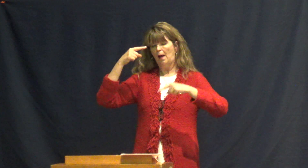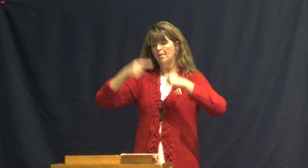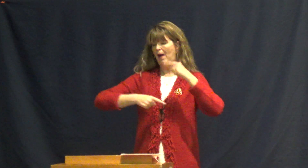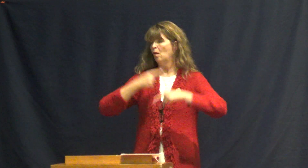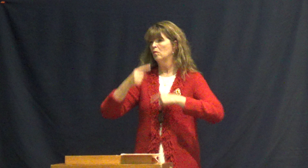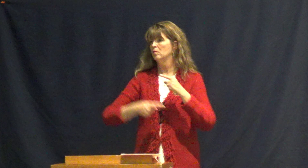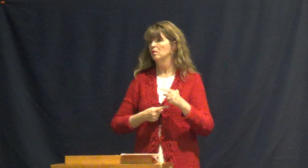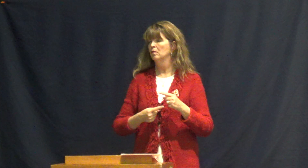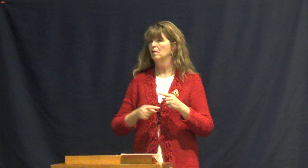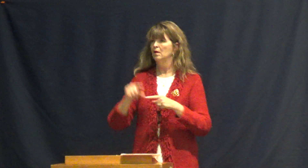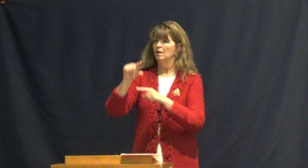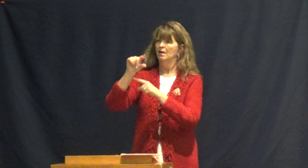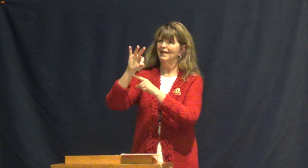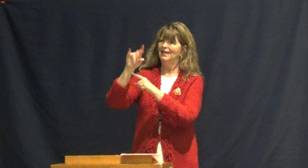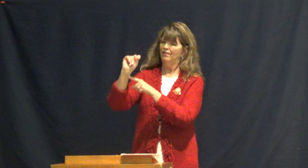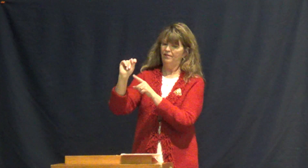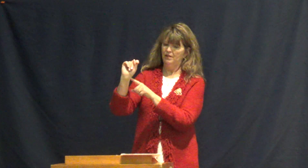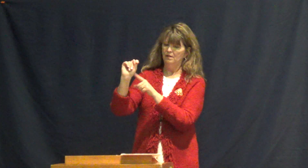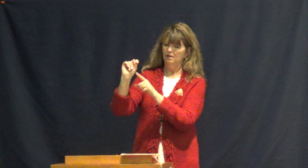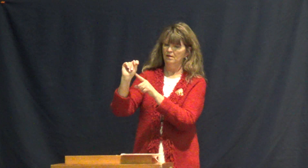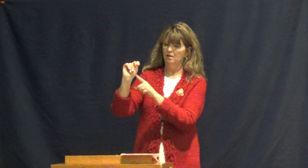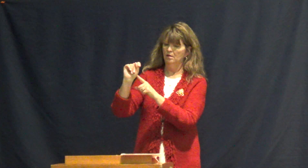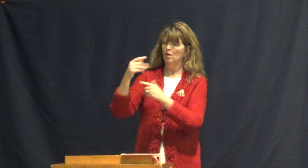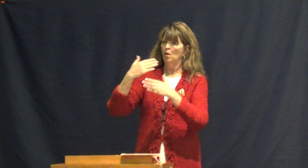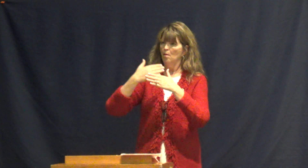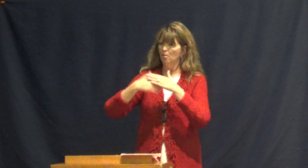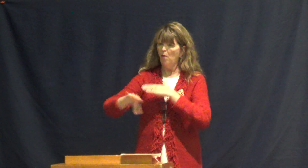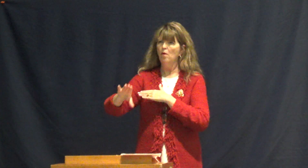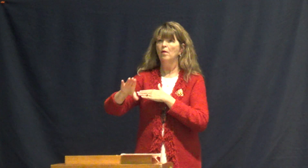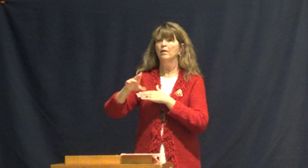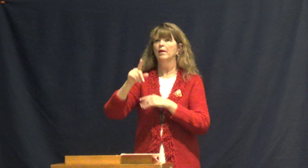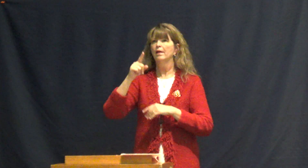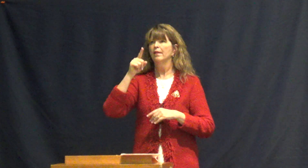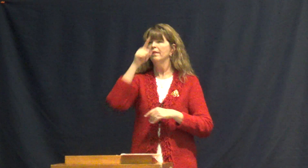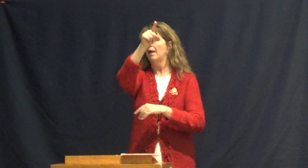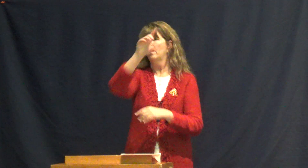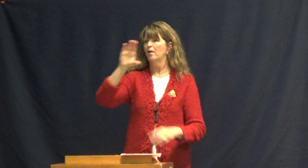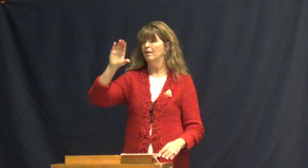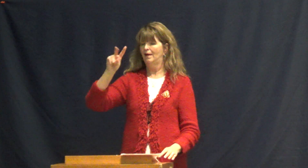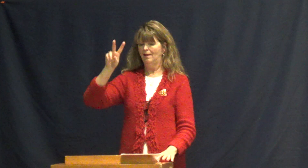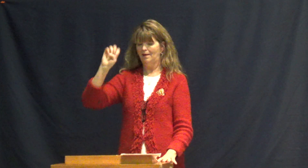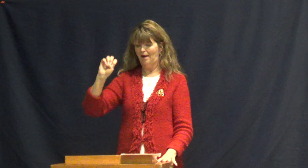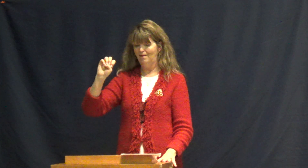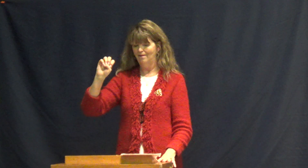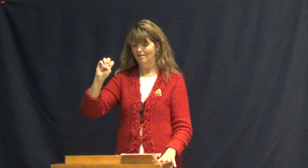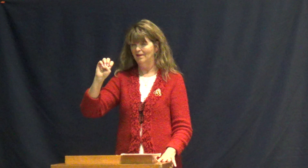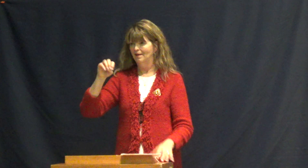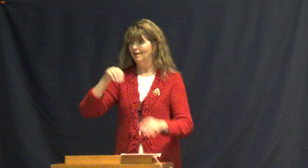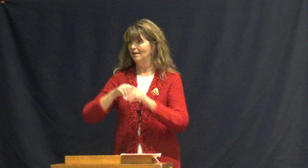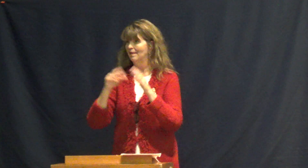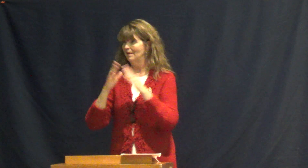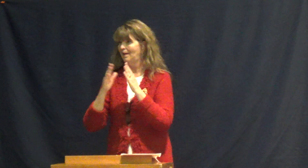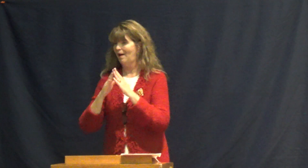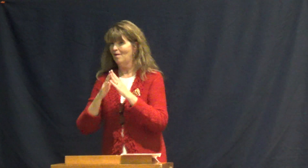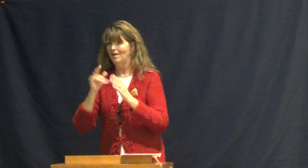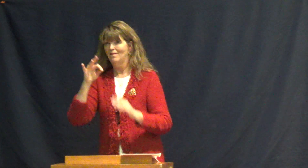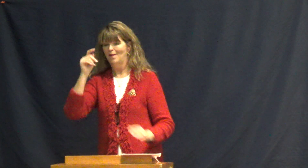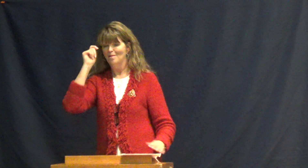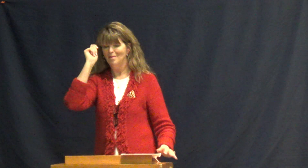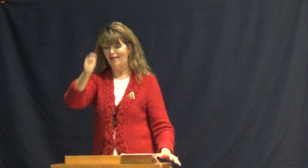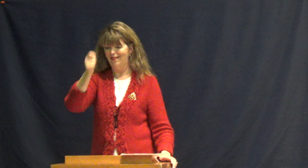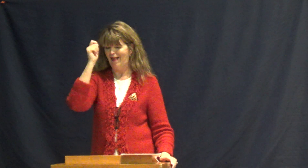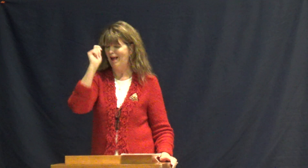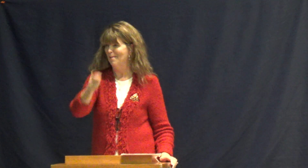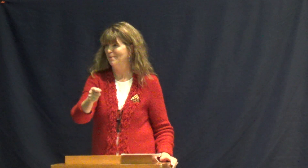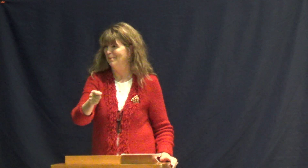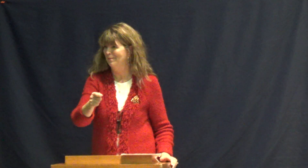That's what this Christmas story is about, the gift that was born in a cave in